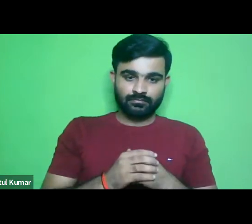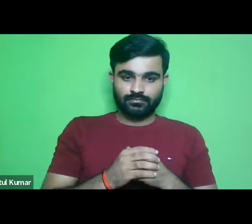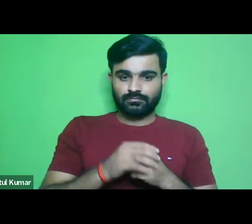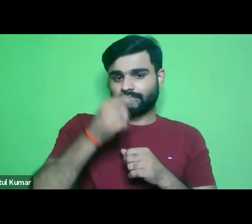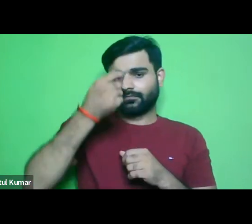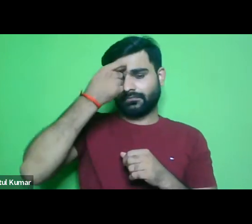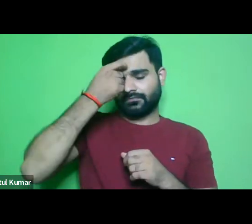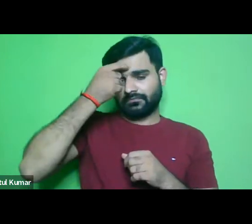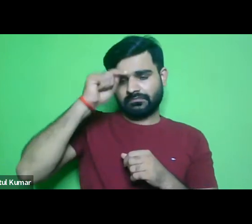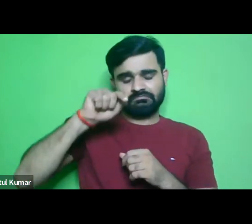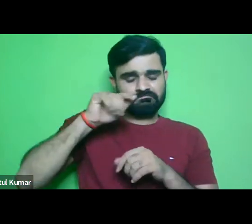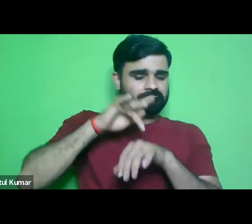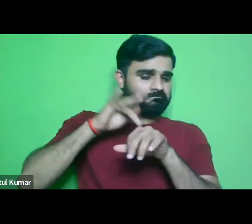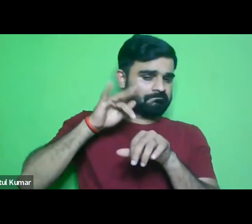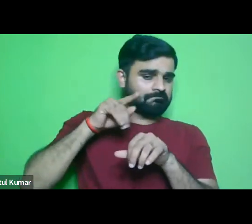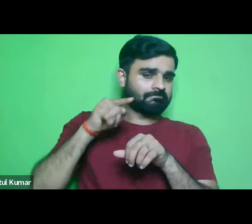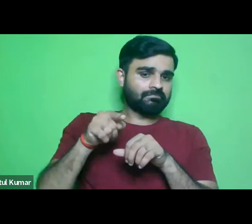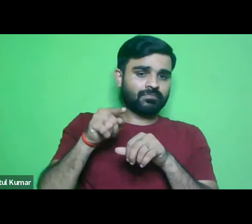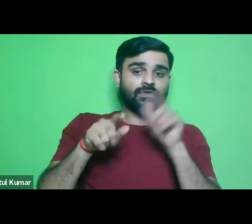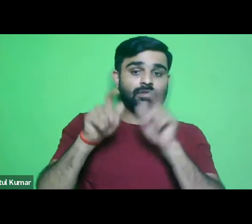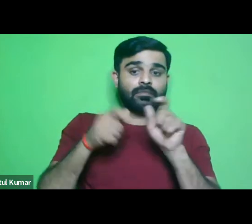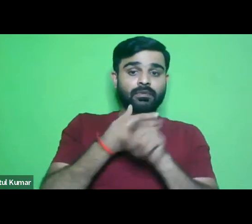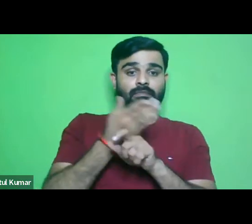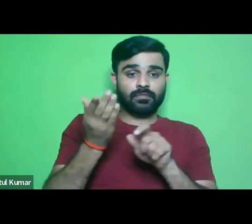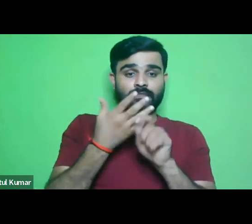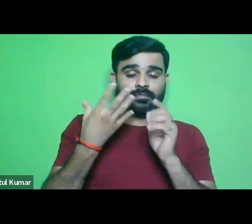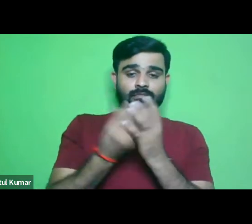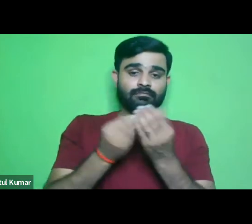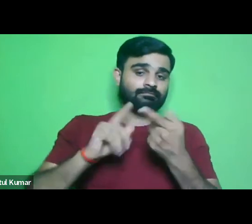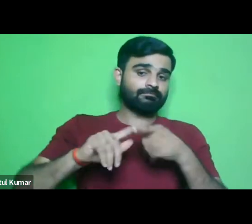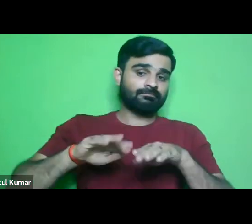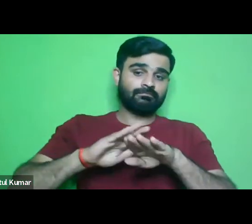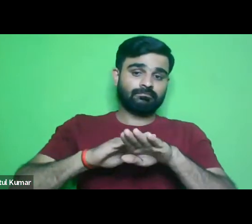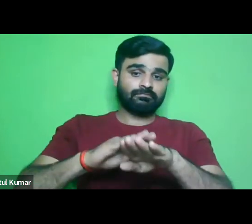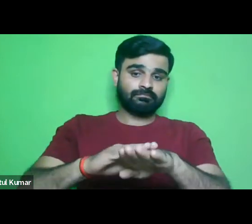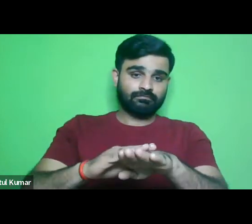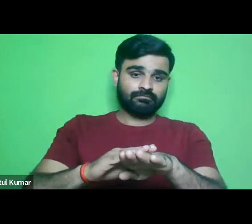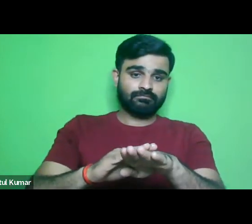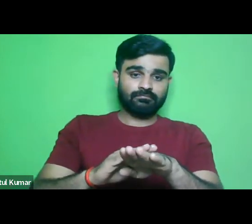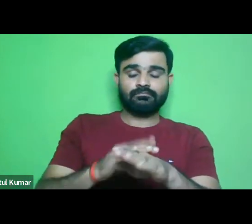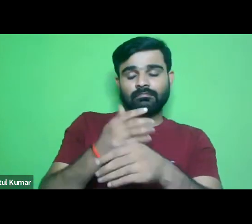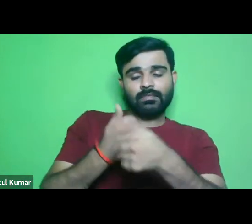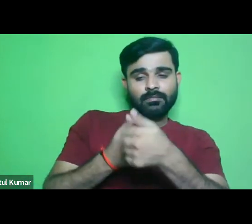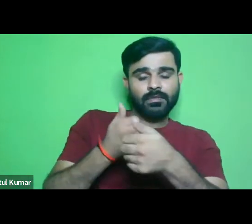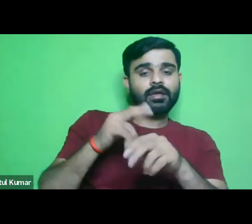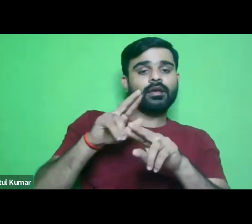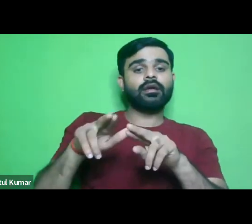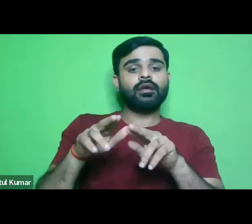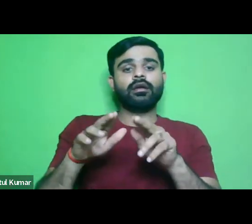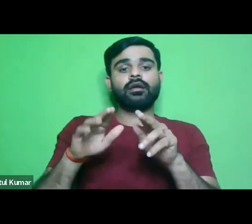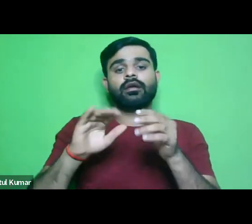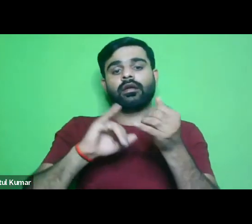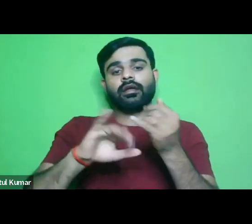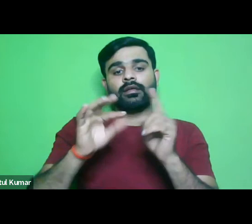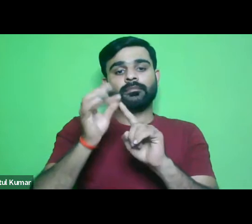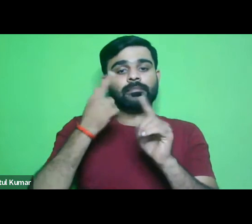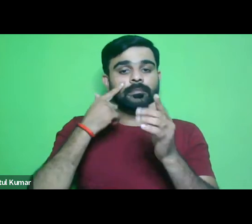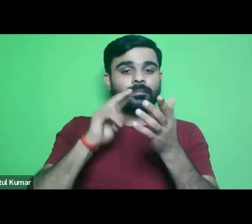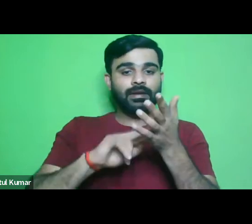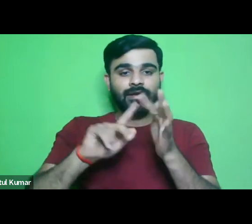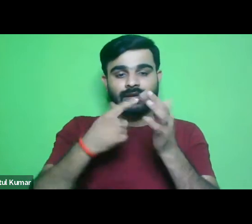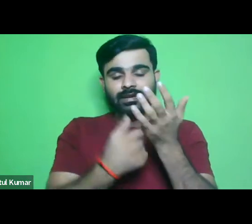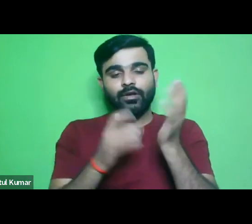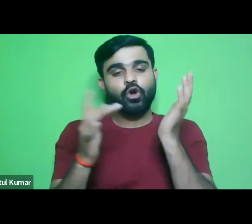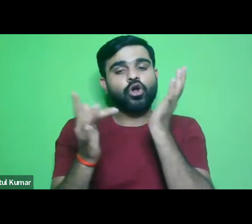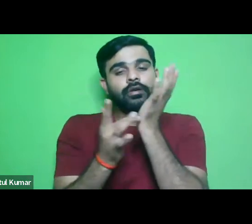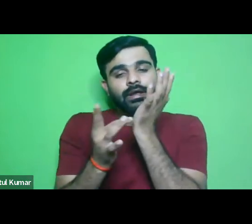problematic in the sense that we will experience a fragmentation, a splintering of the kinds of technical